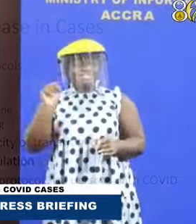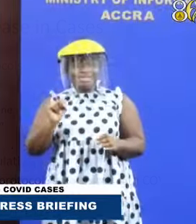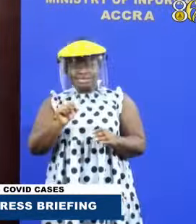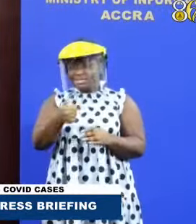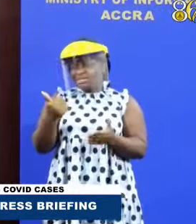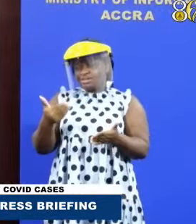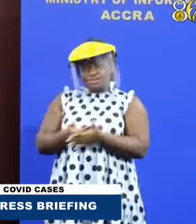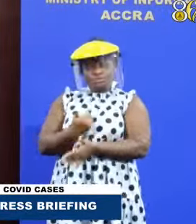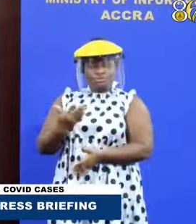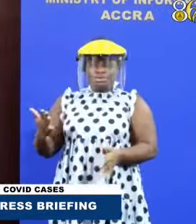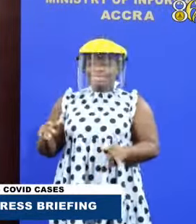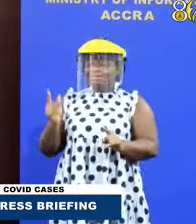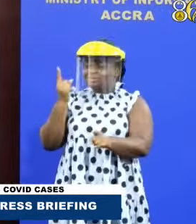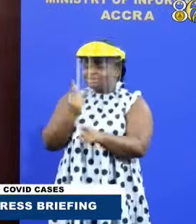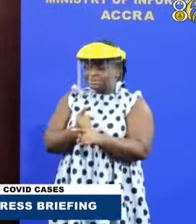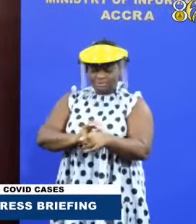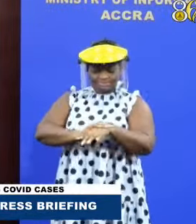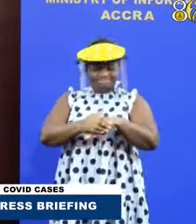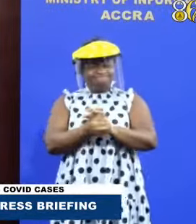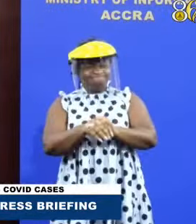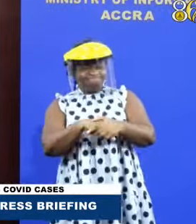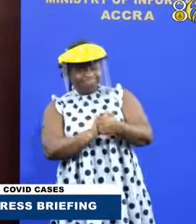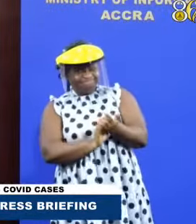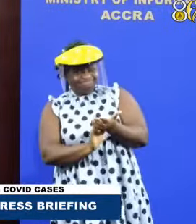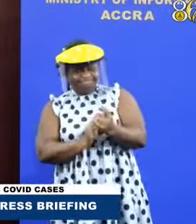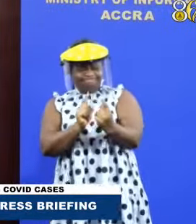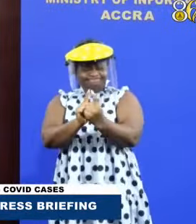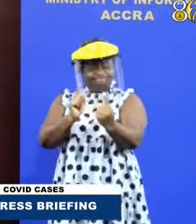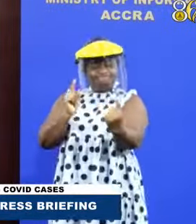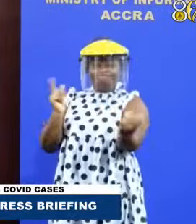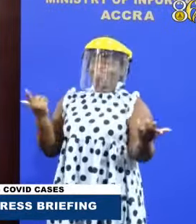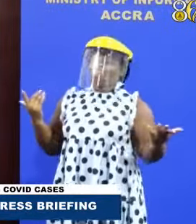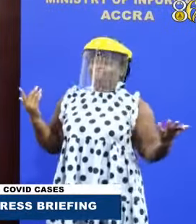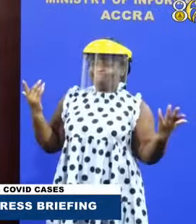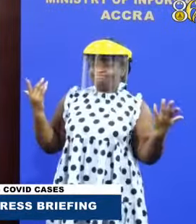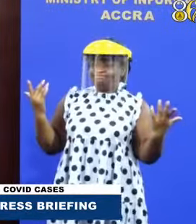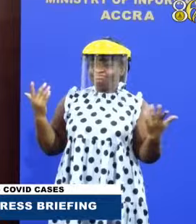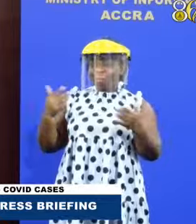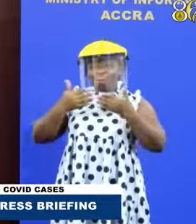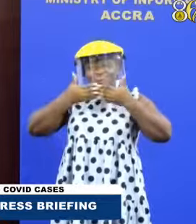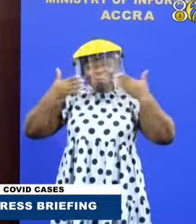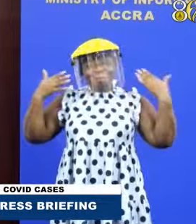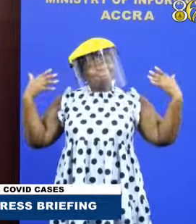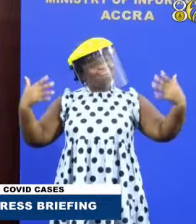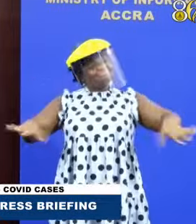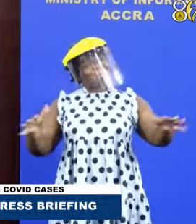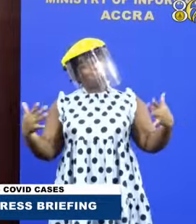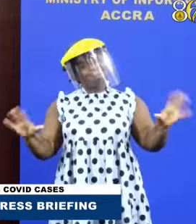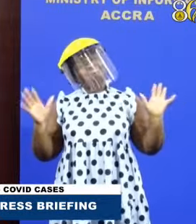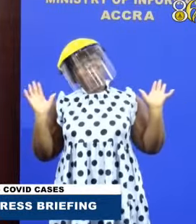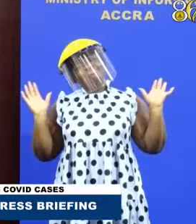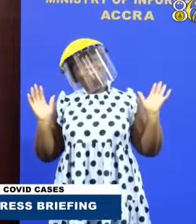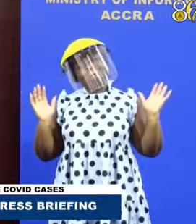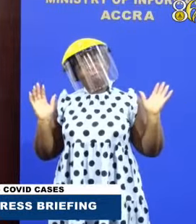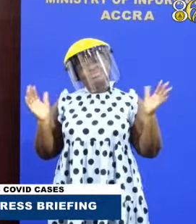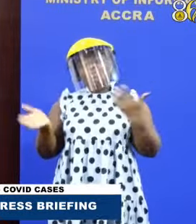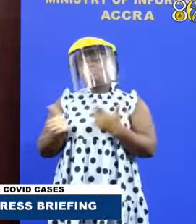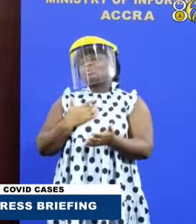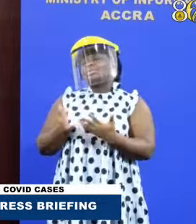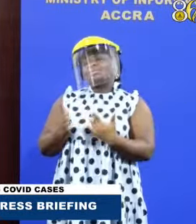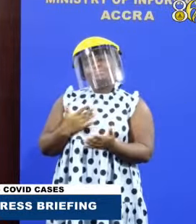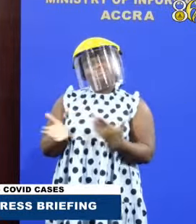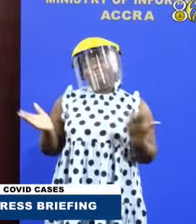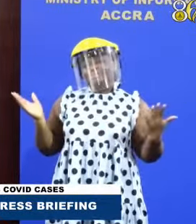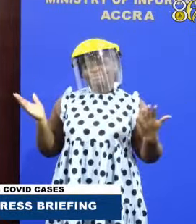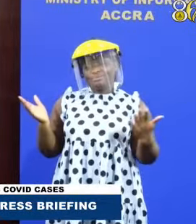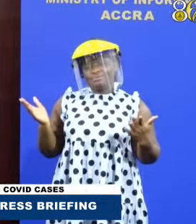very same protection of hand washing, social distancing, and wearing your mask is still what you need, whatever the variant you're